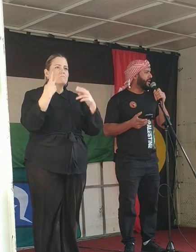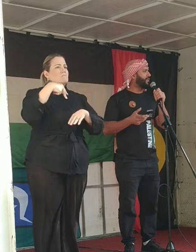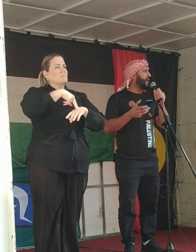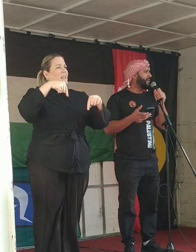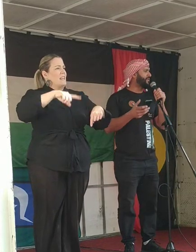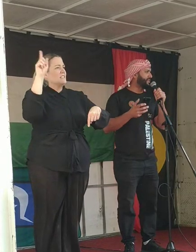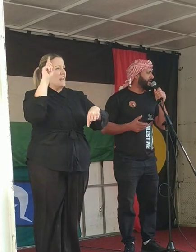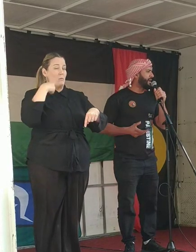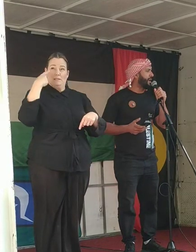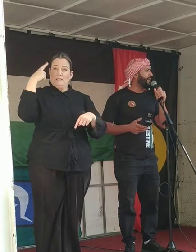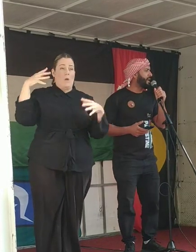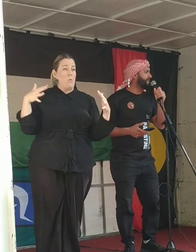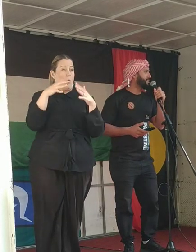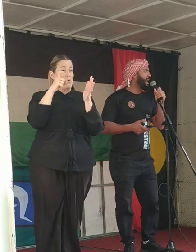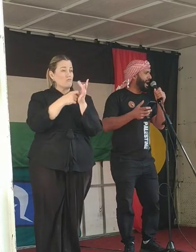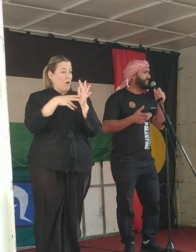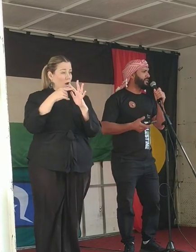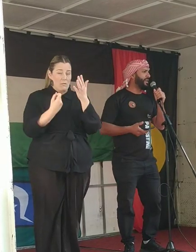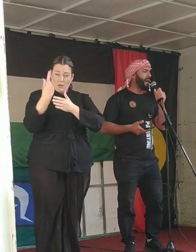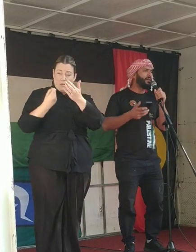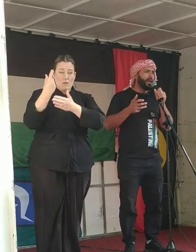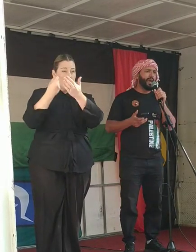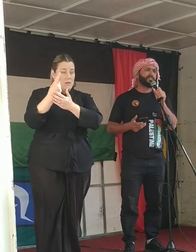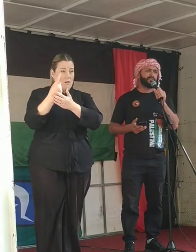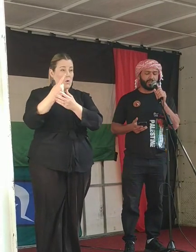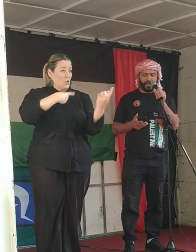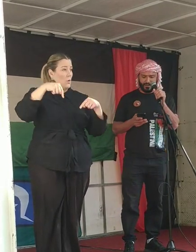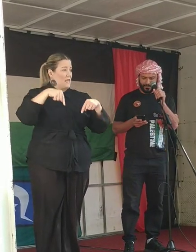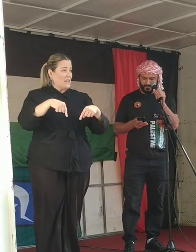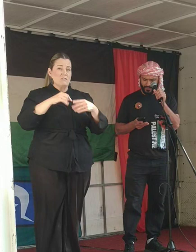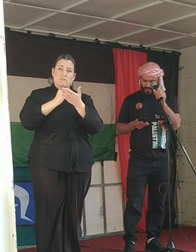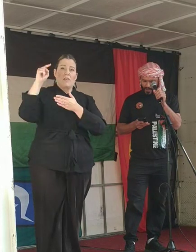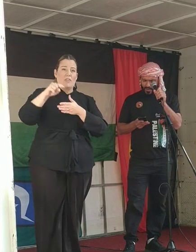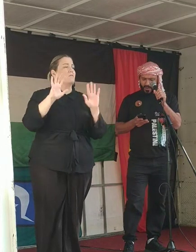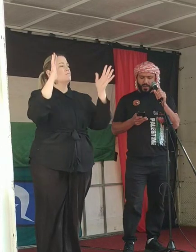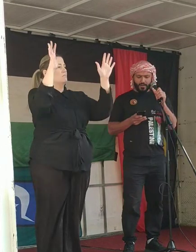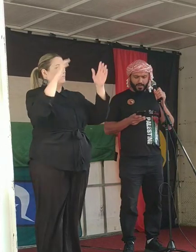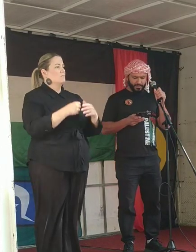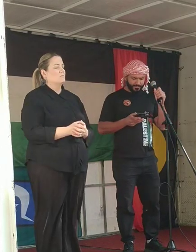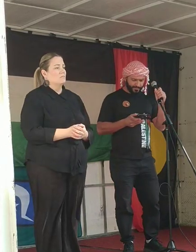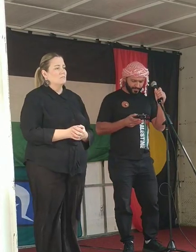being committed right in front of our own eyes, as of now, as of today.